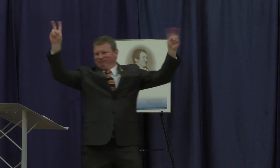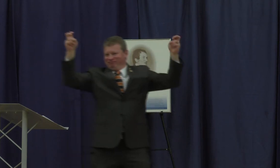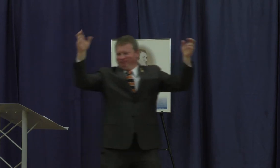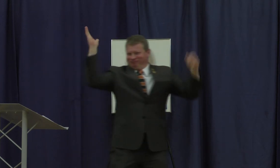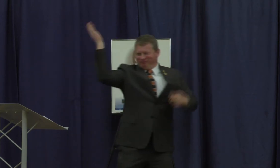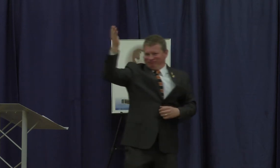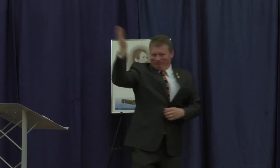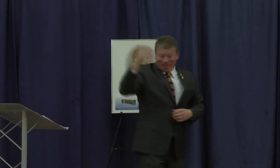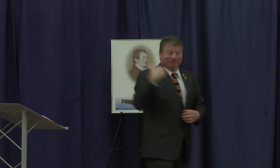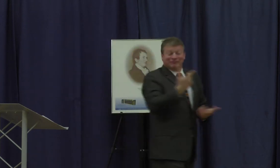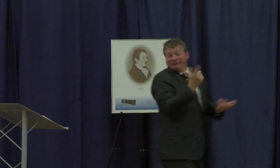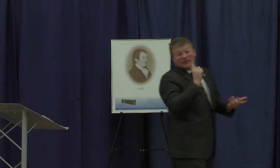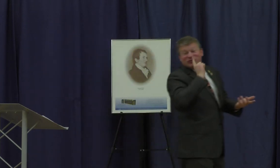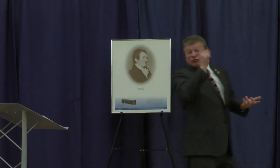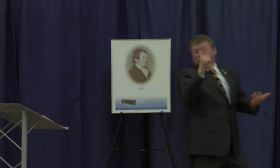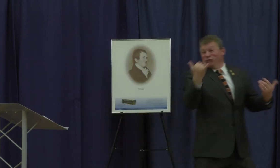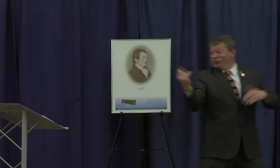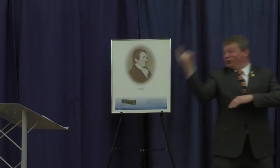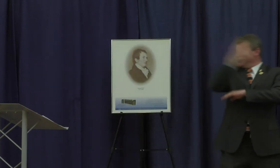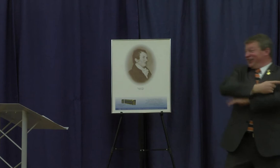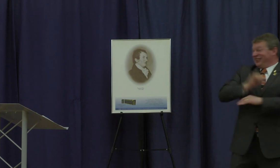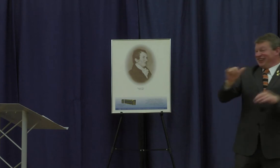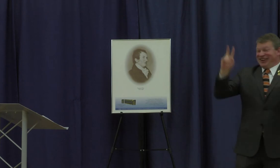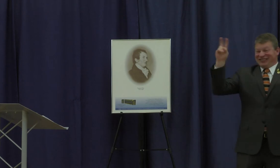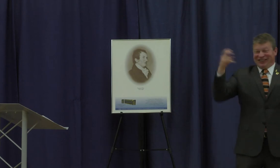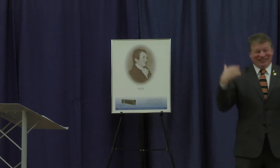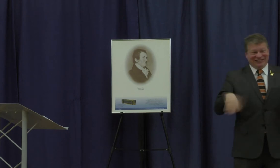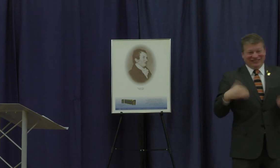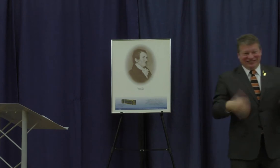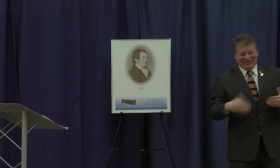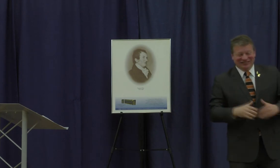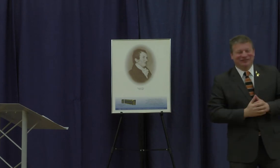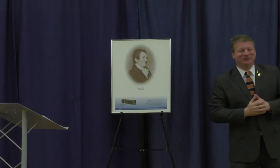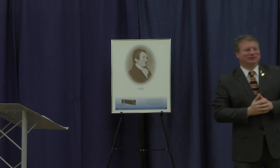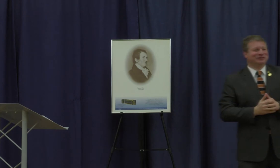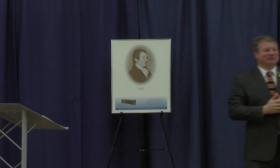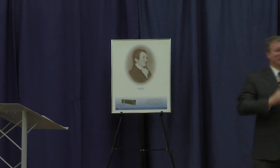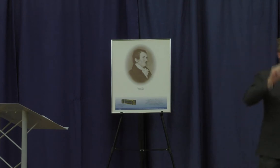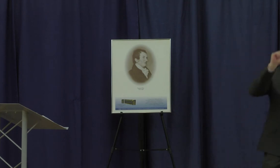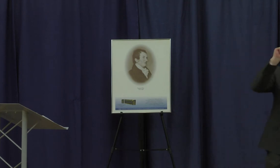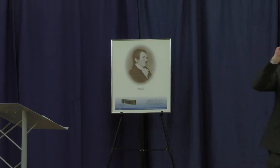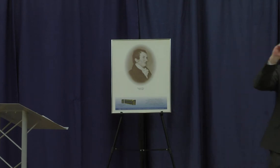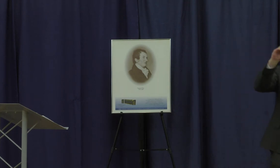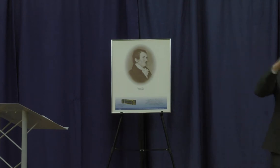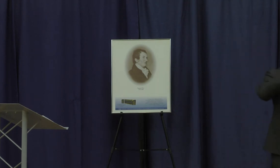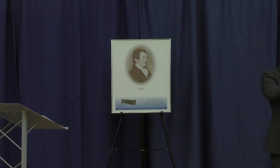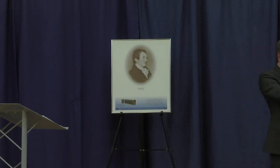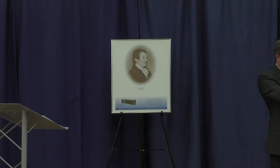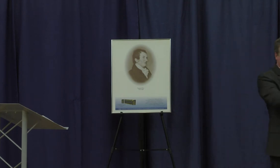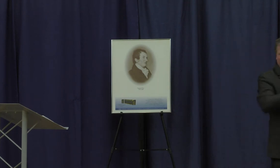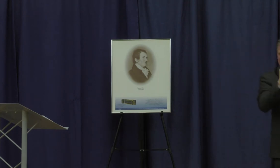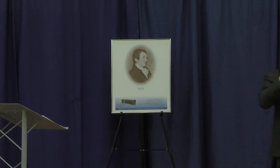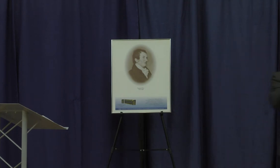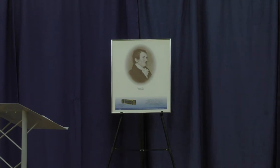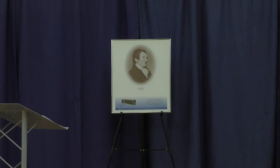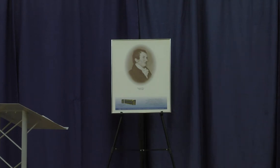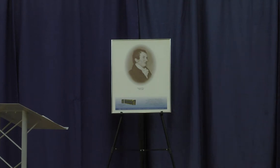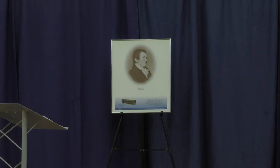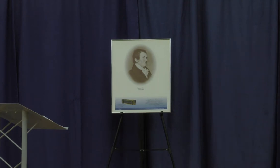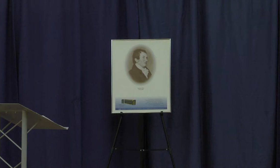for. So that was his speech from 95 years ago. So some